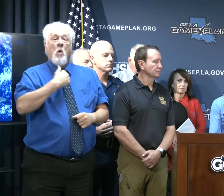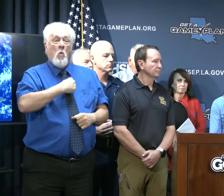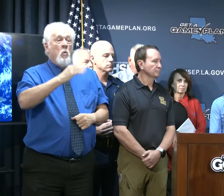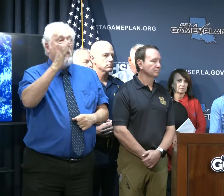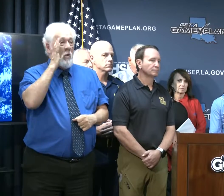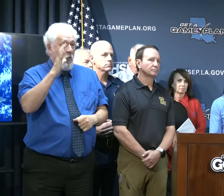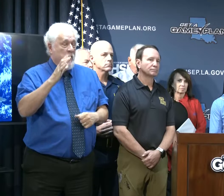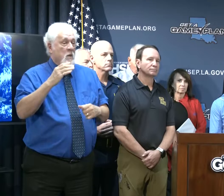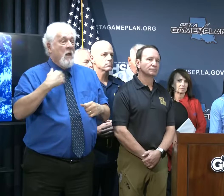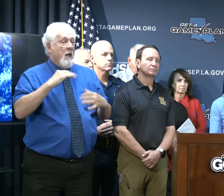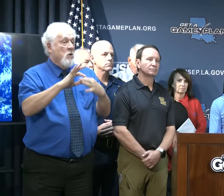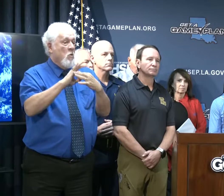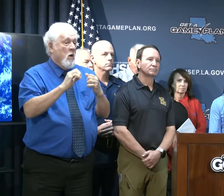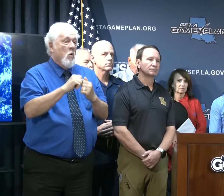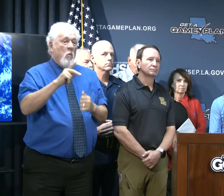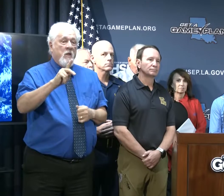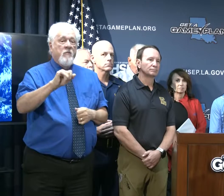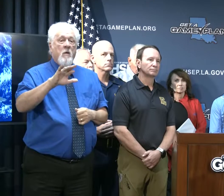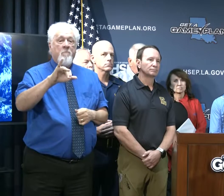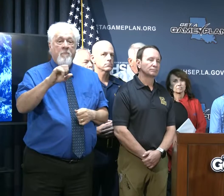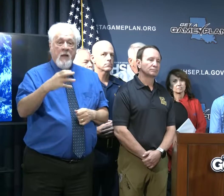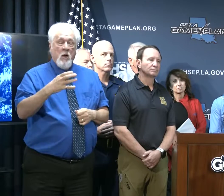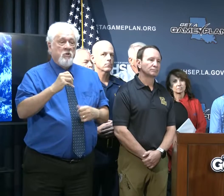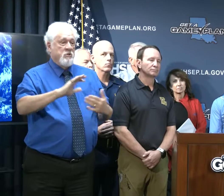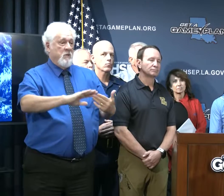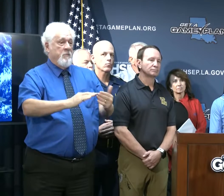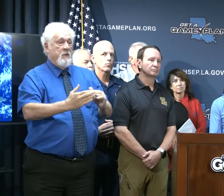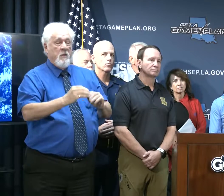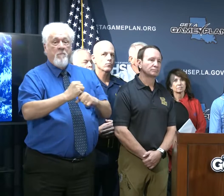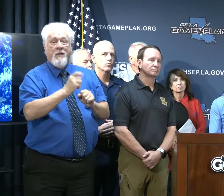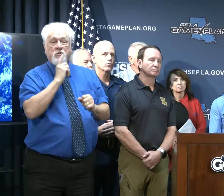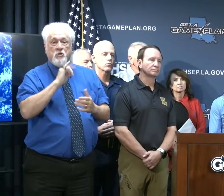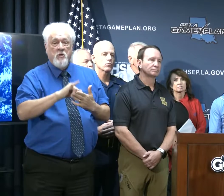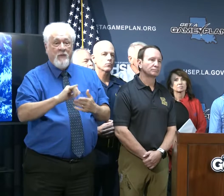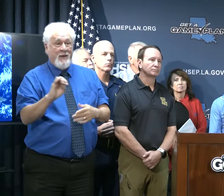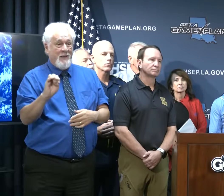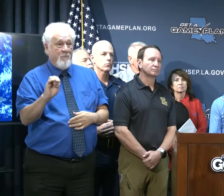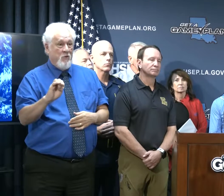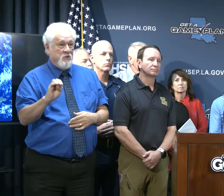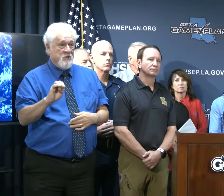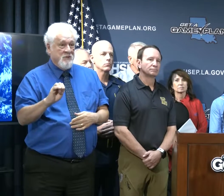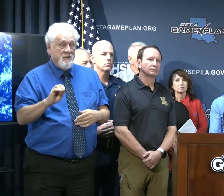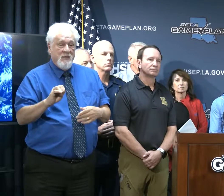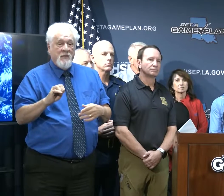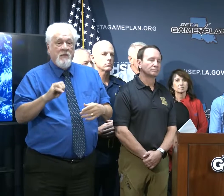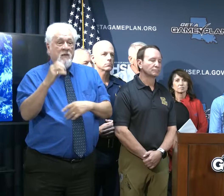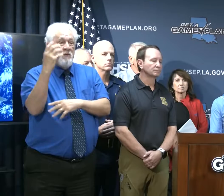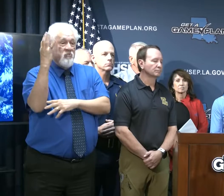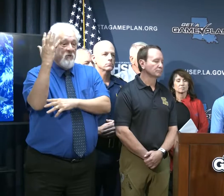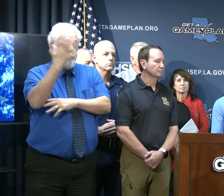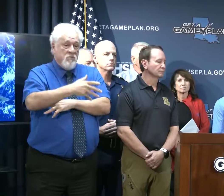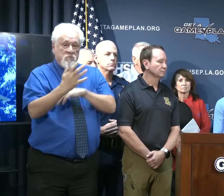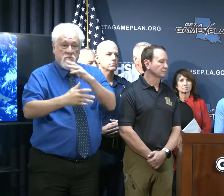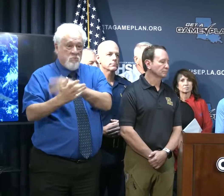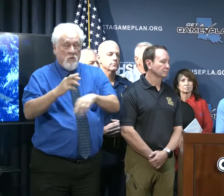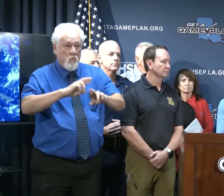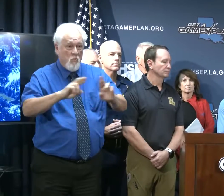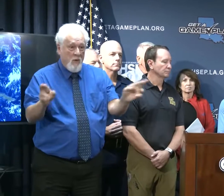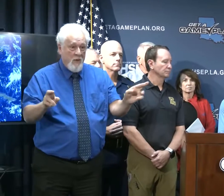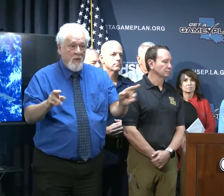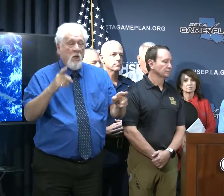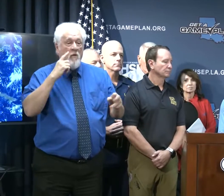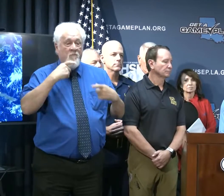been coordinating with the parishes and the municipalities to ensure that the emergency debris sites are ready. For the nuclear